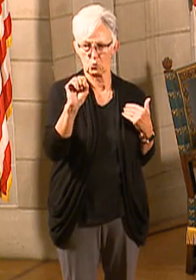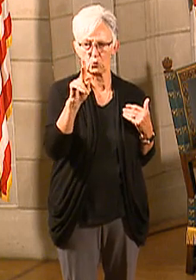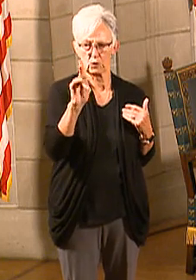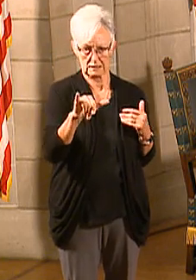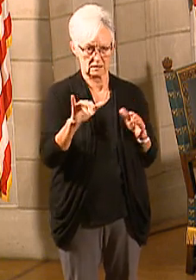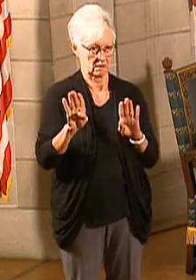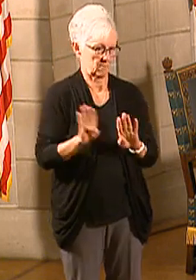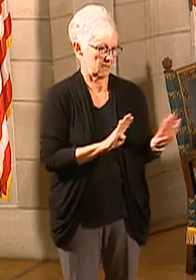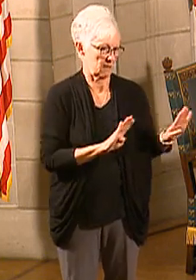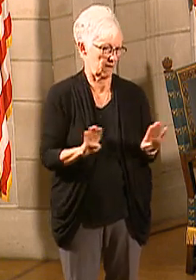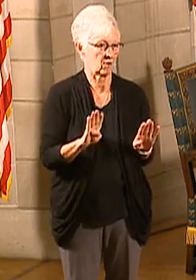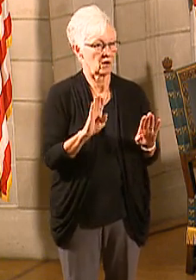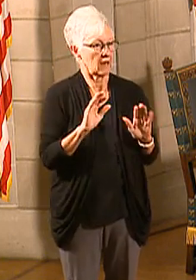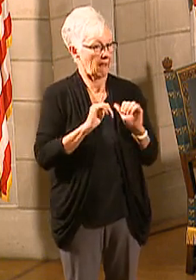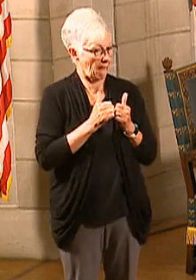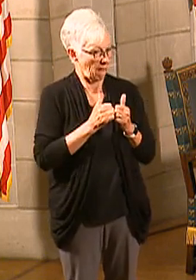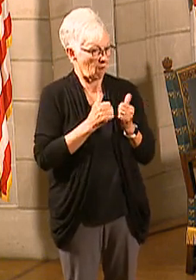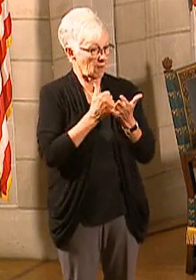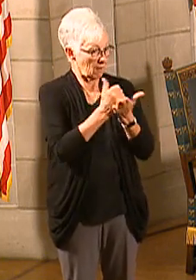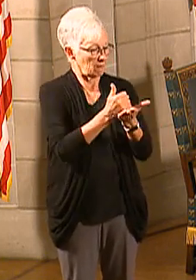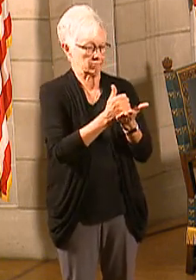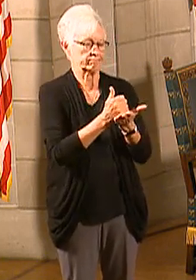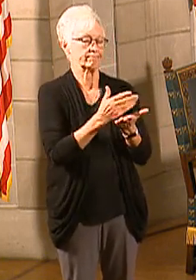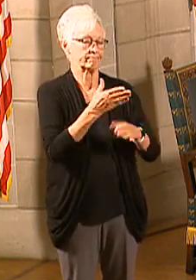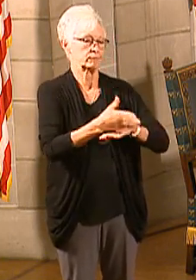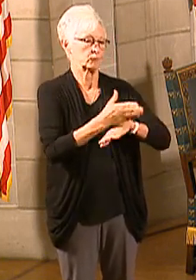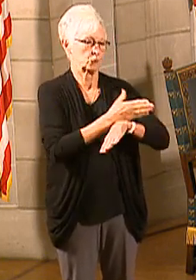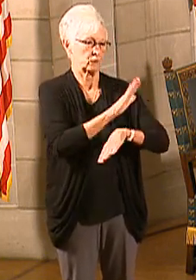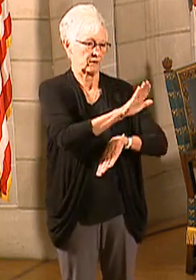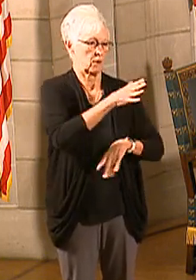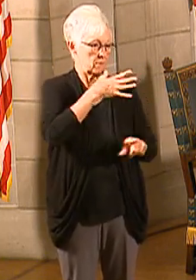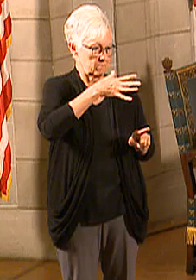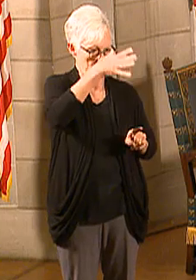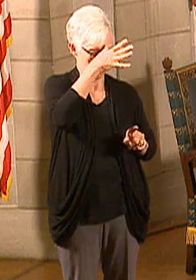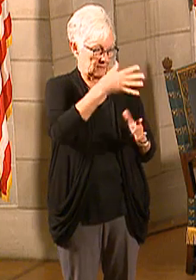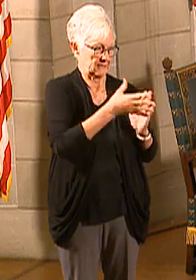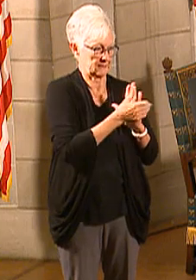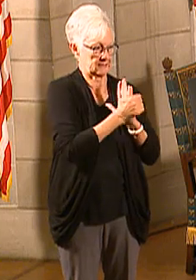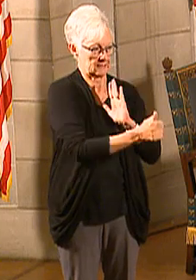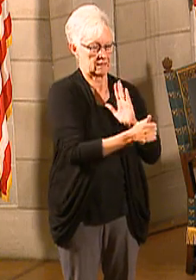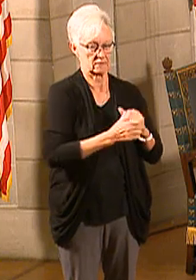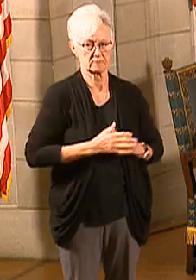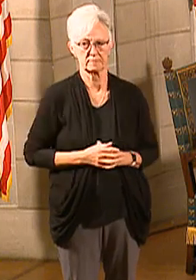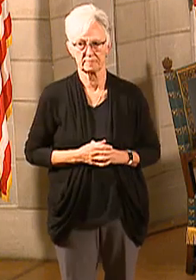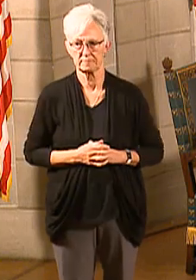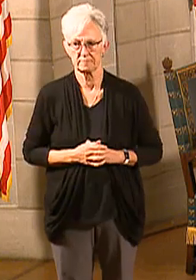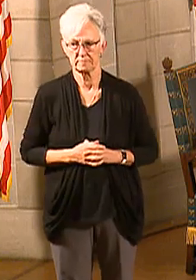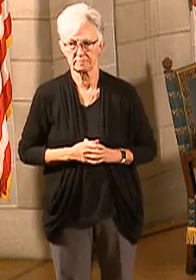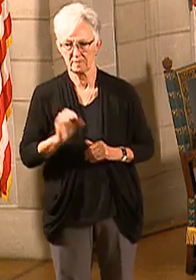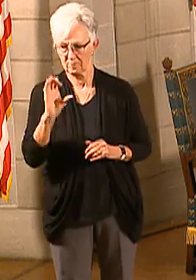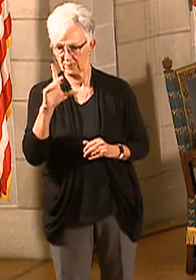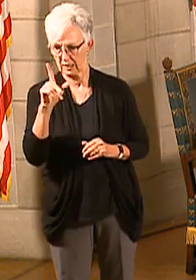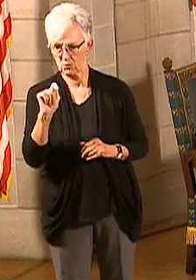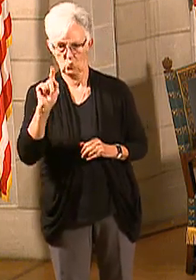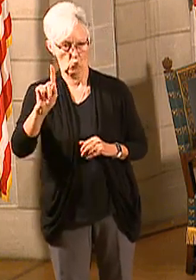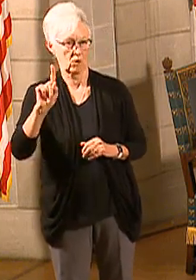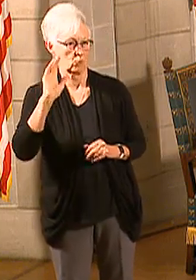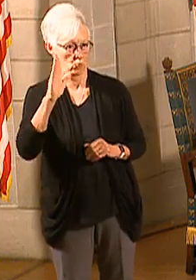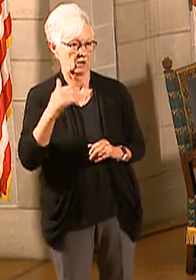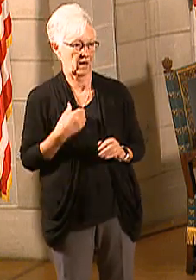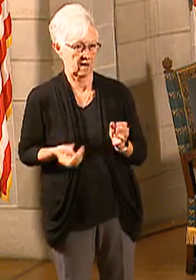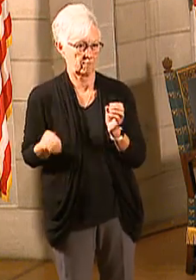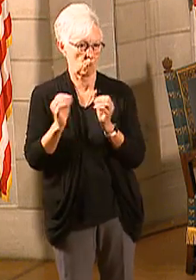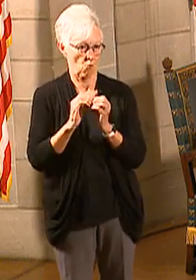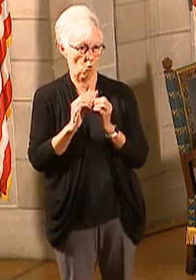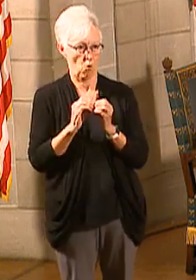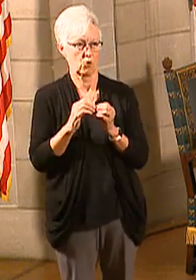parenting skills. In addition to these programs launching October 1, we'll have 2 more phases of expansion of our service array here in Nebraska,